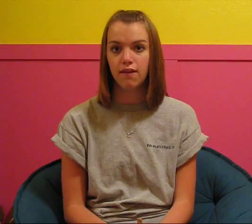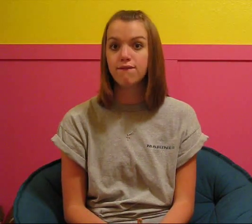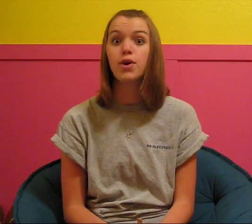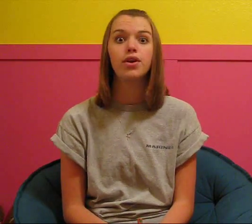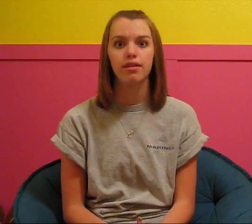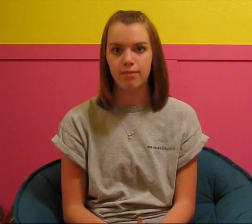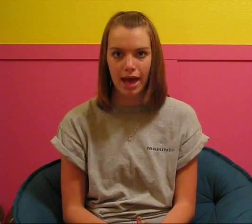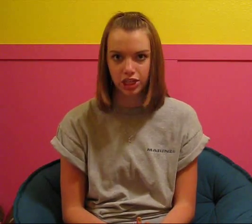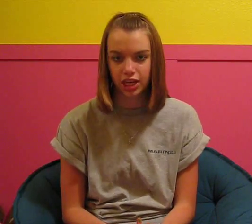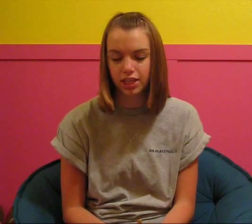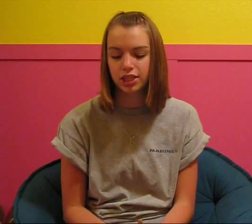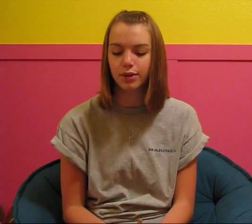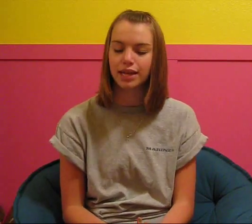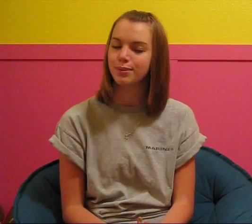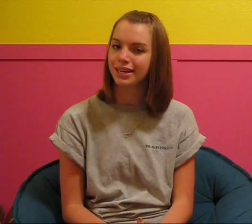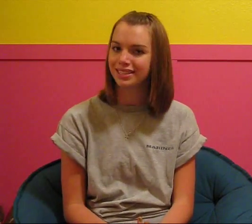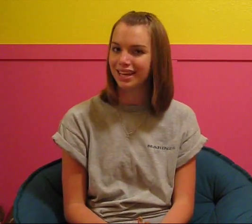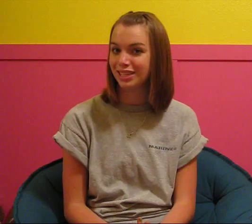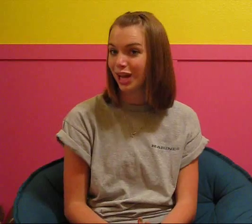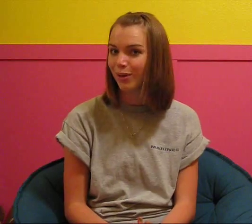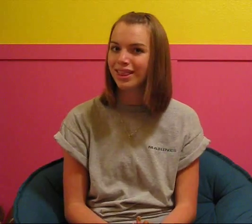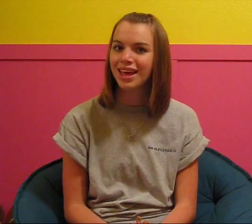full of magic. So that's what I decided to go with.